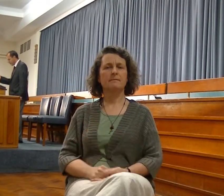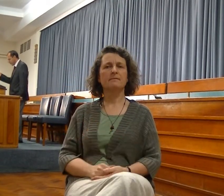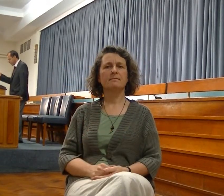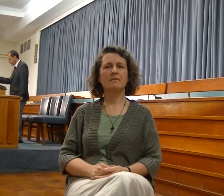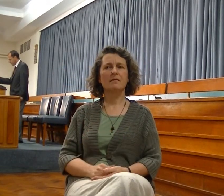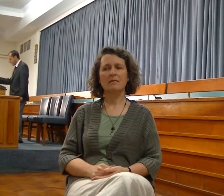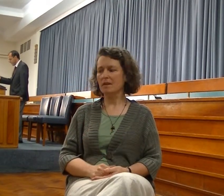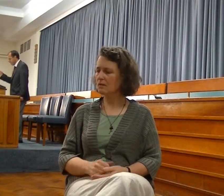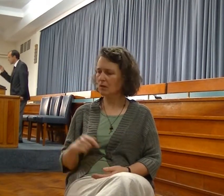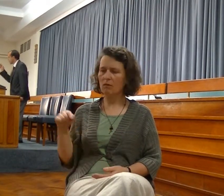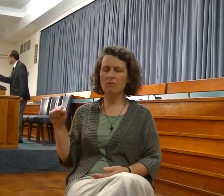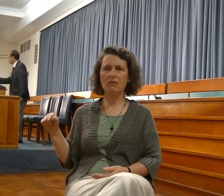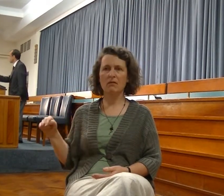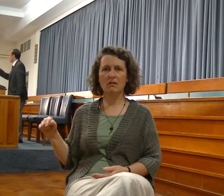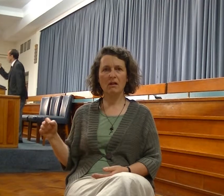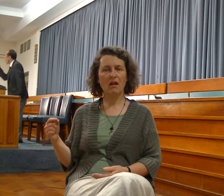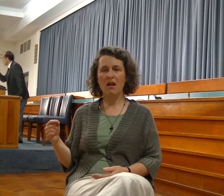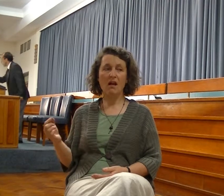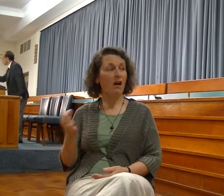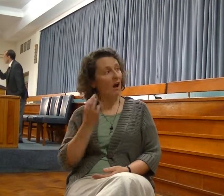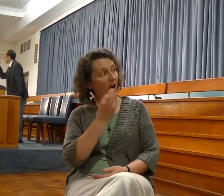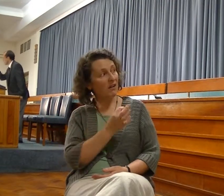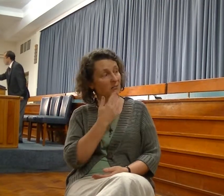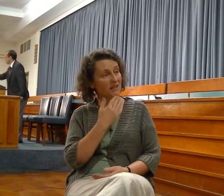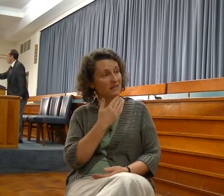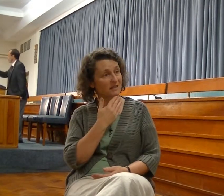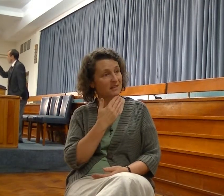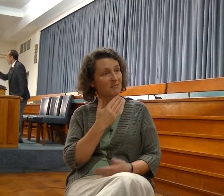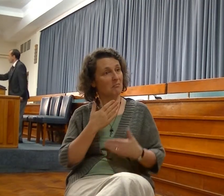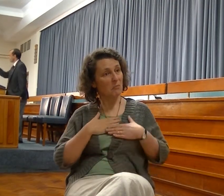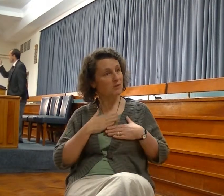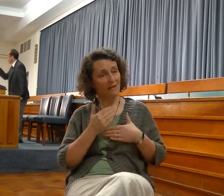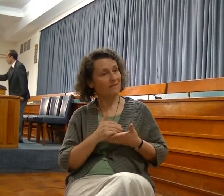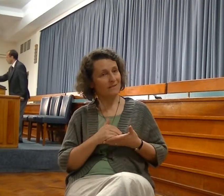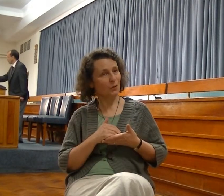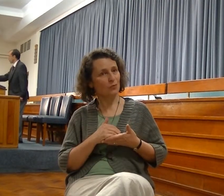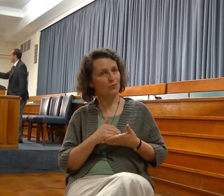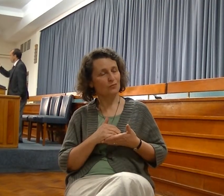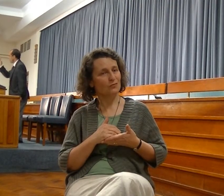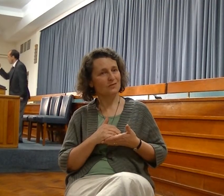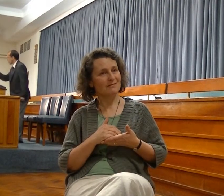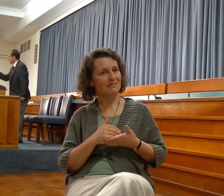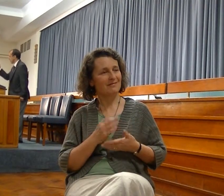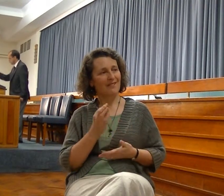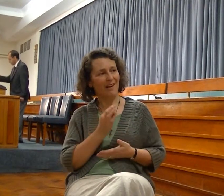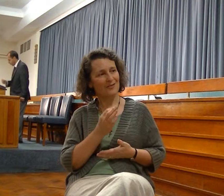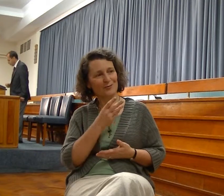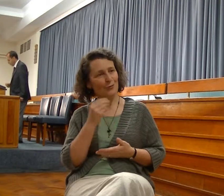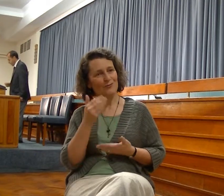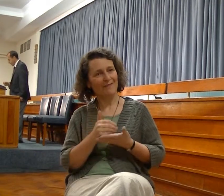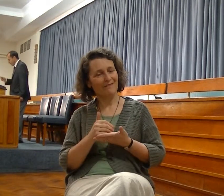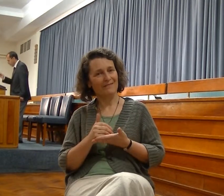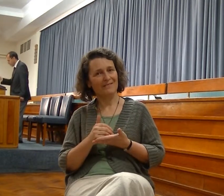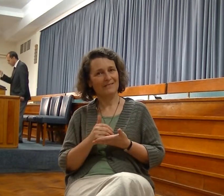didn't ask to be saved from the cross, but grace will always give you more than hoped for,